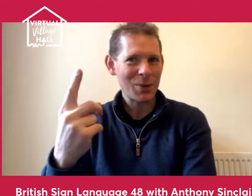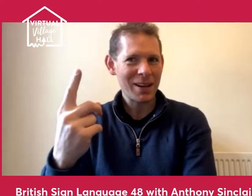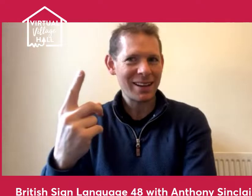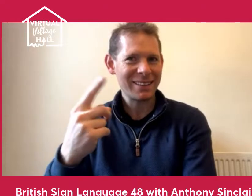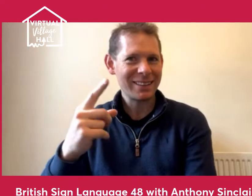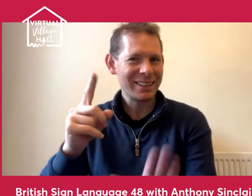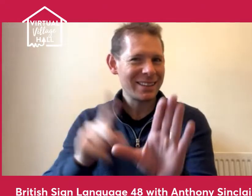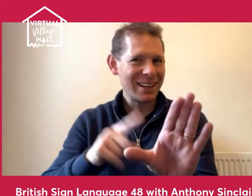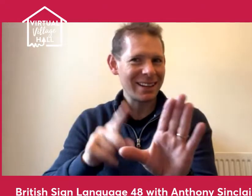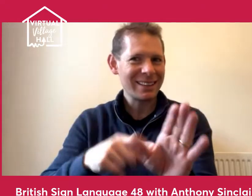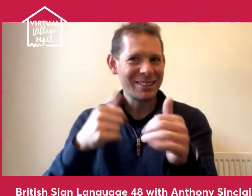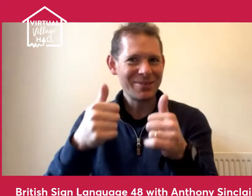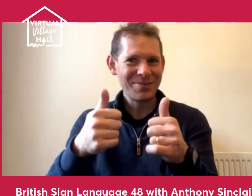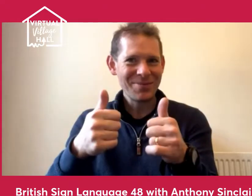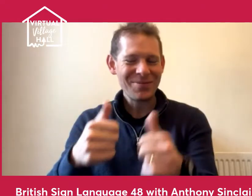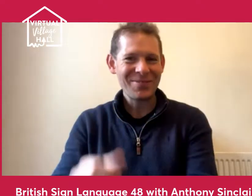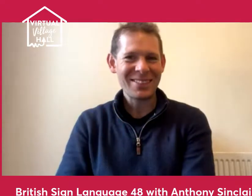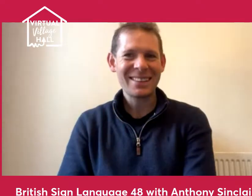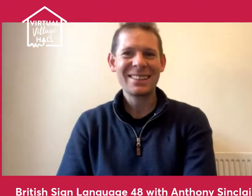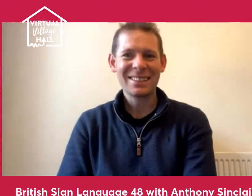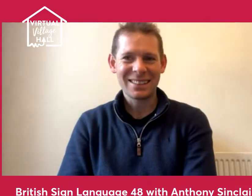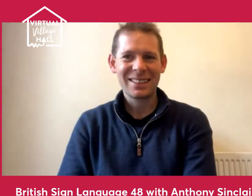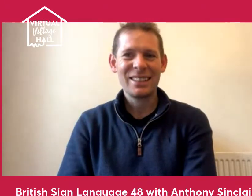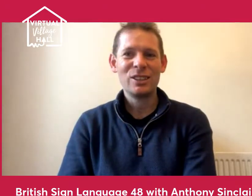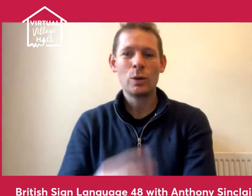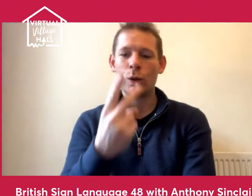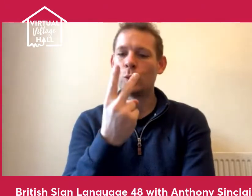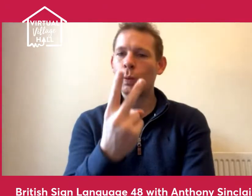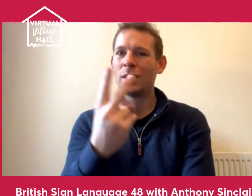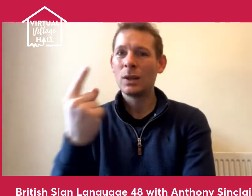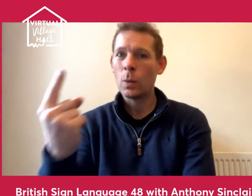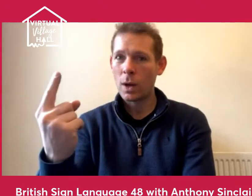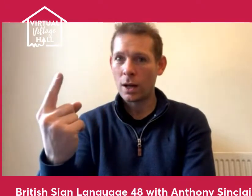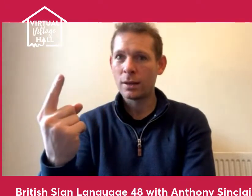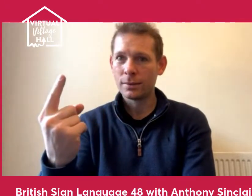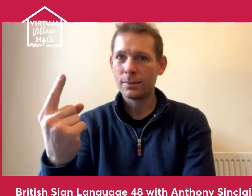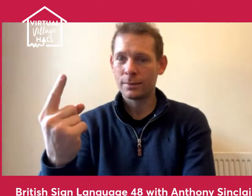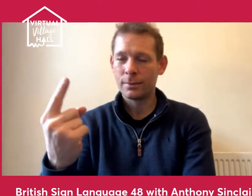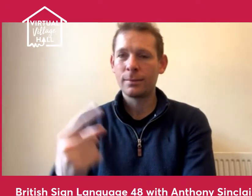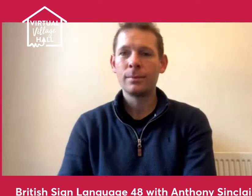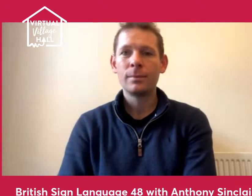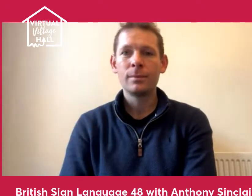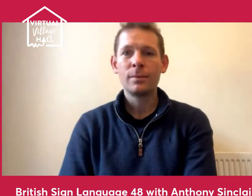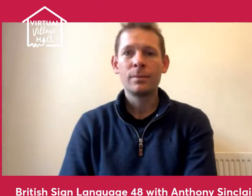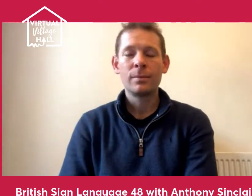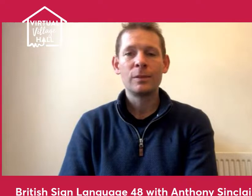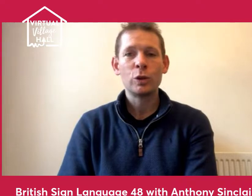21, don't I? Yeah, don't I look young? So 21.